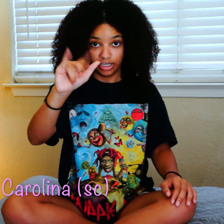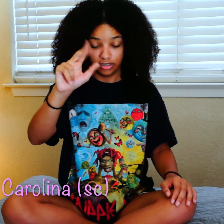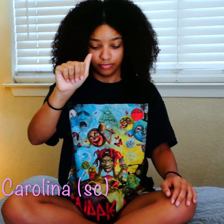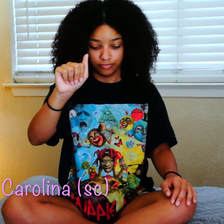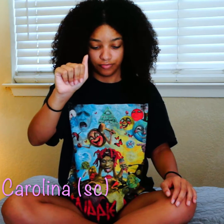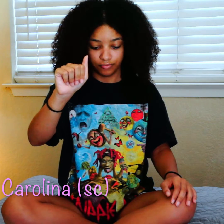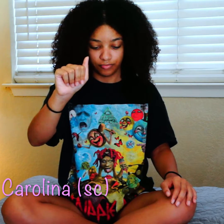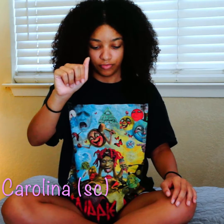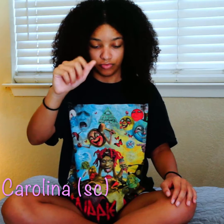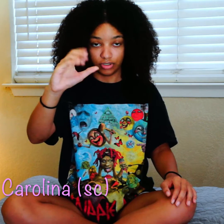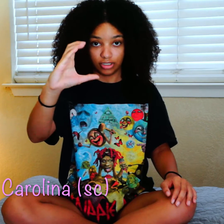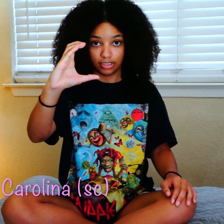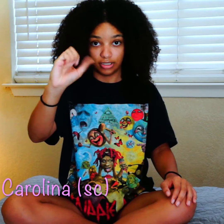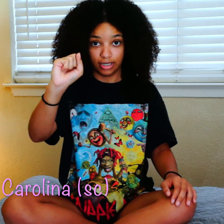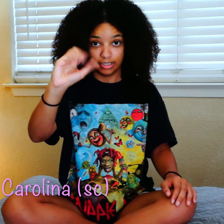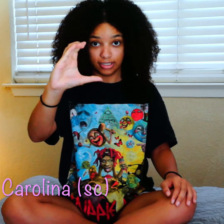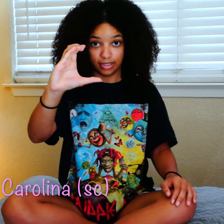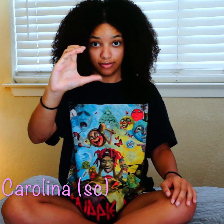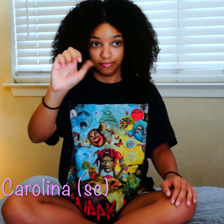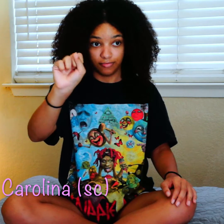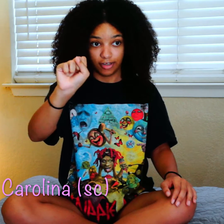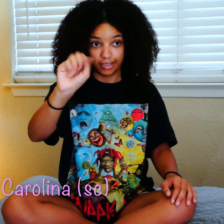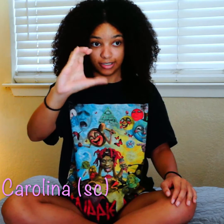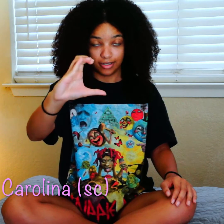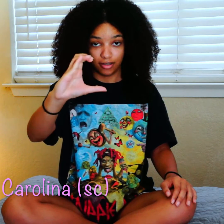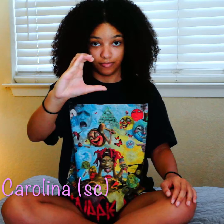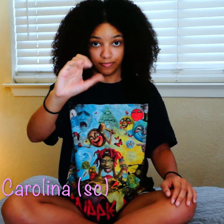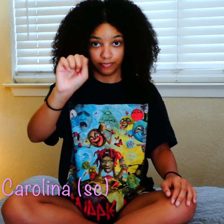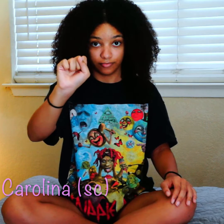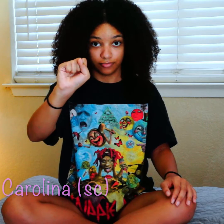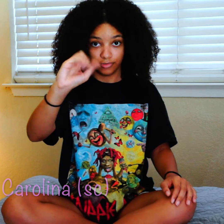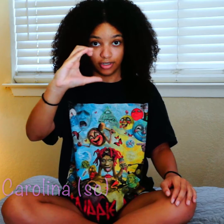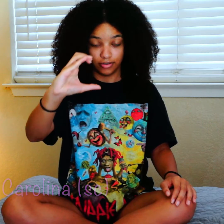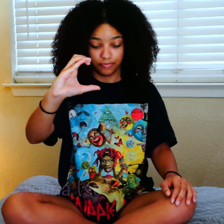Carolina, SC. SC.